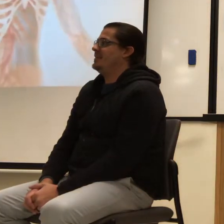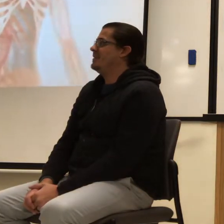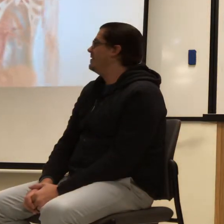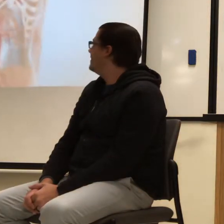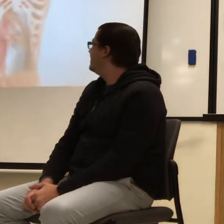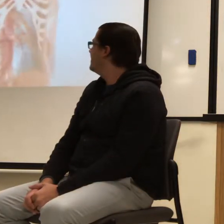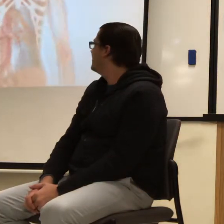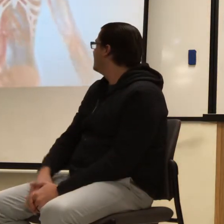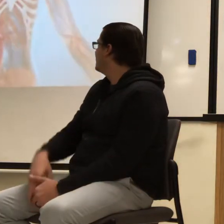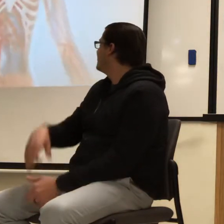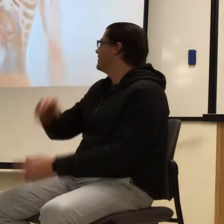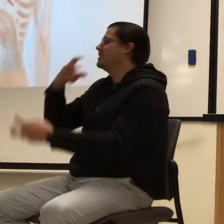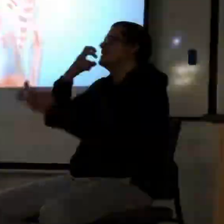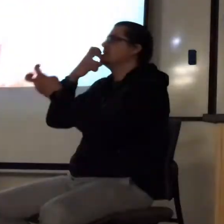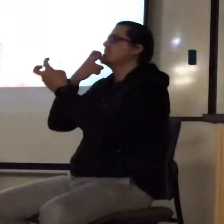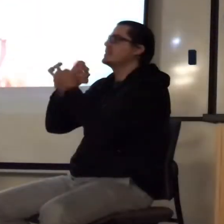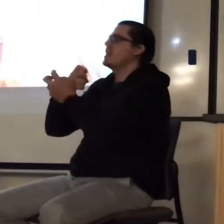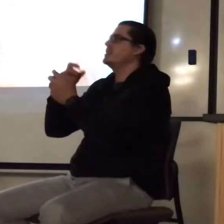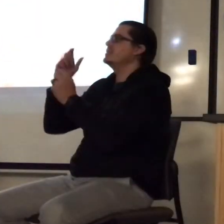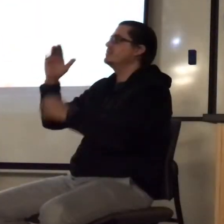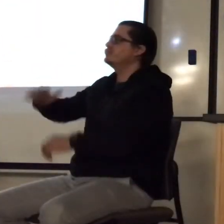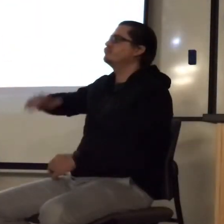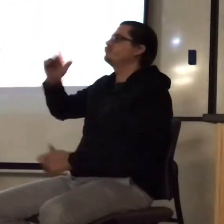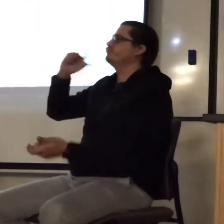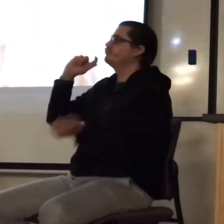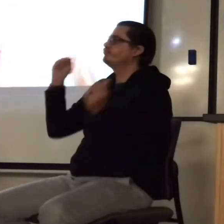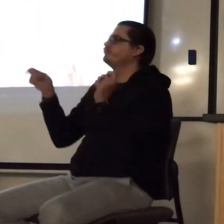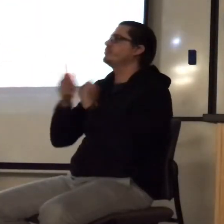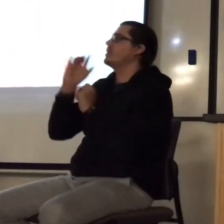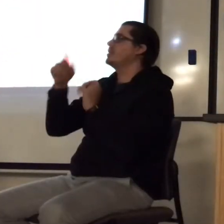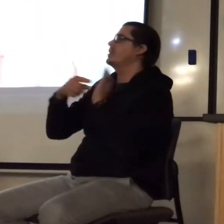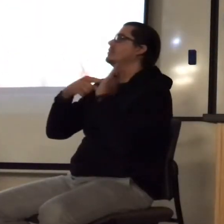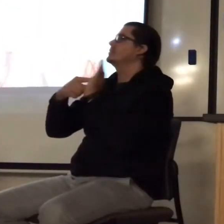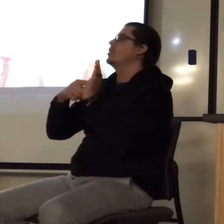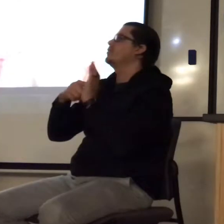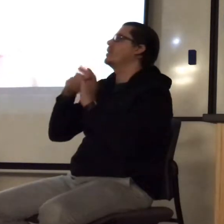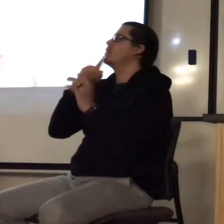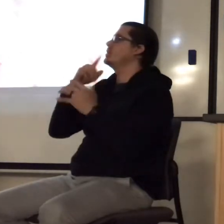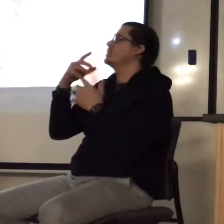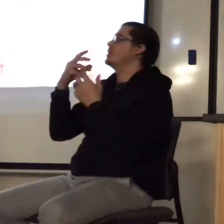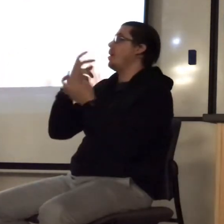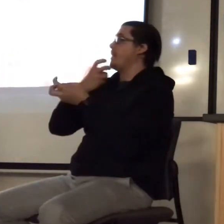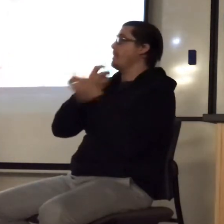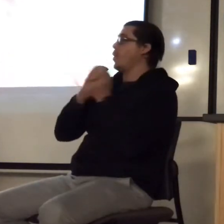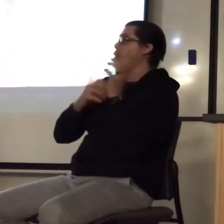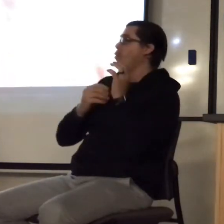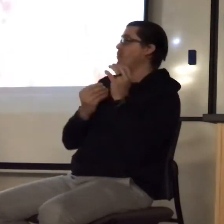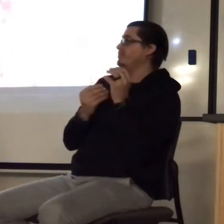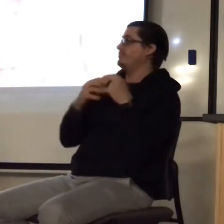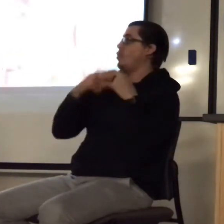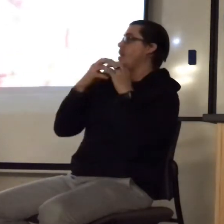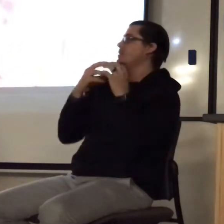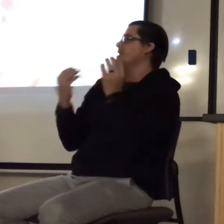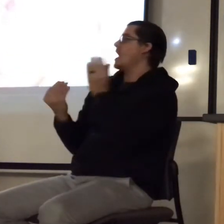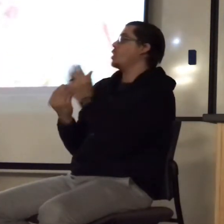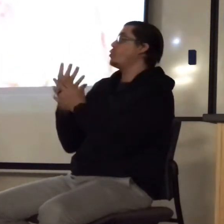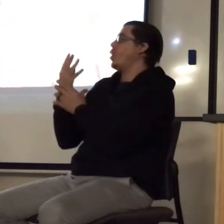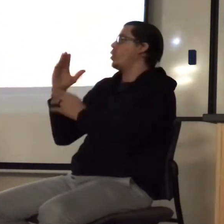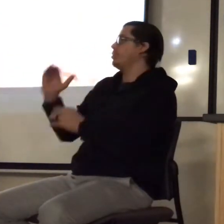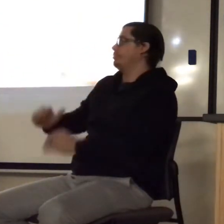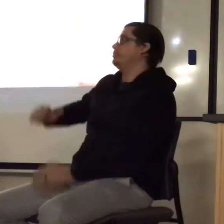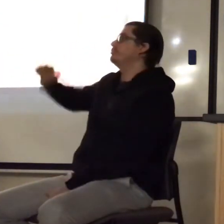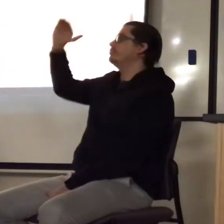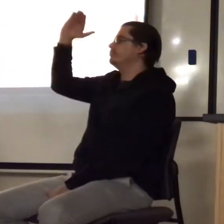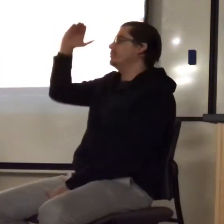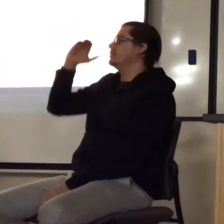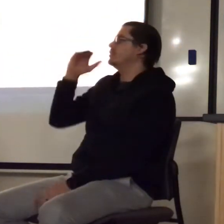The skeleton changes across the human lifespan. This is characterized predominantly by bone formation and growth throughout childhood, followed